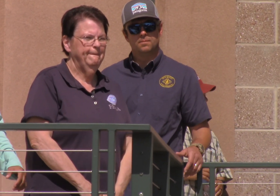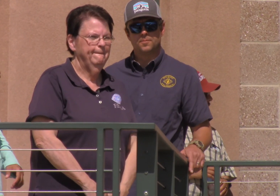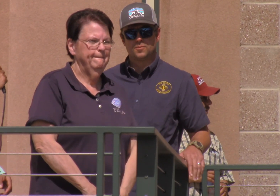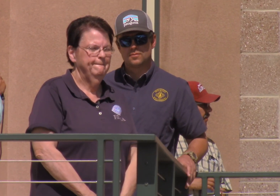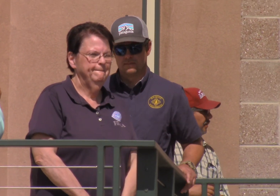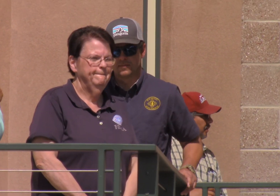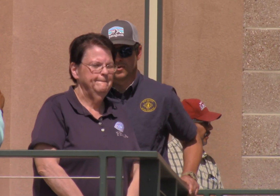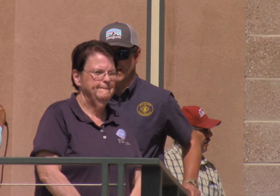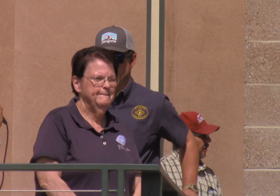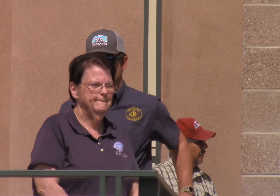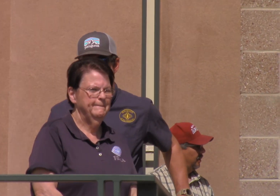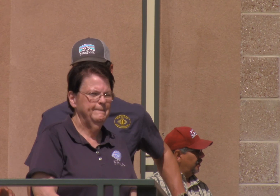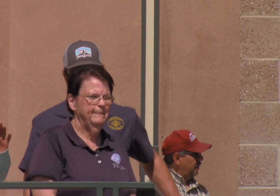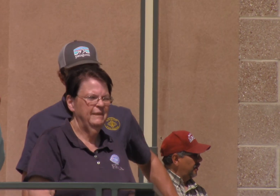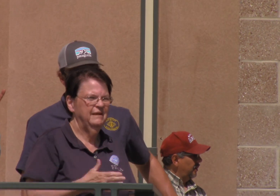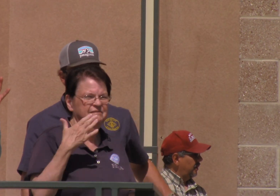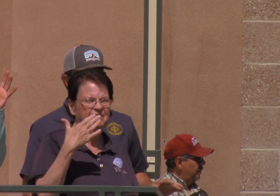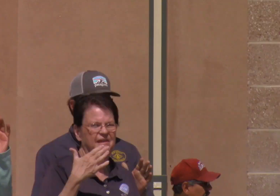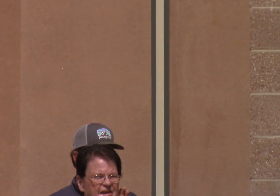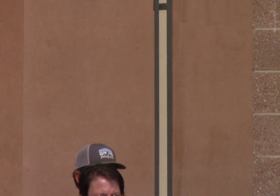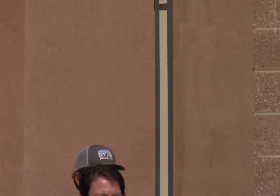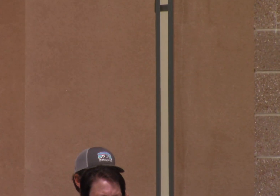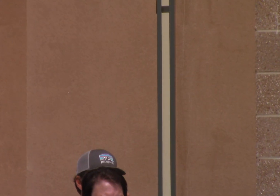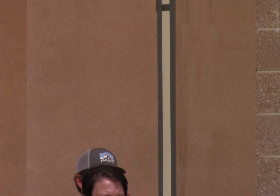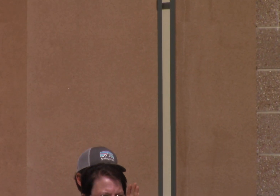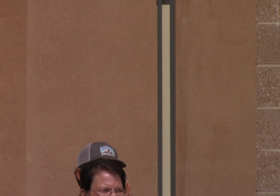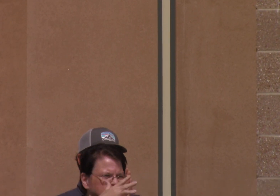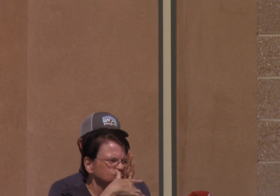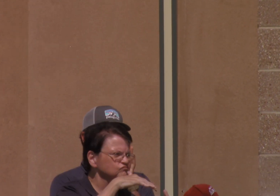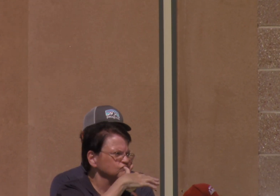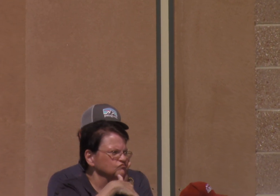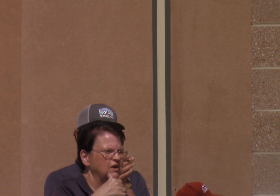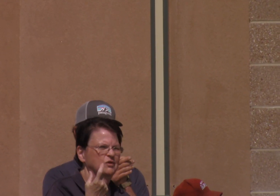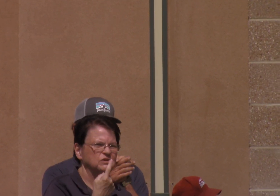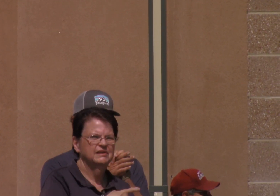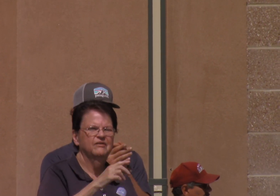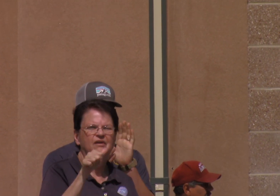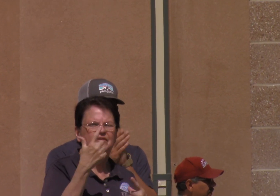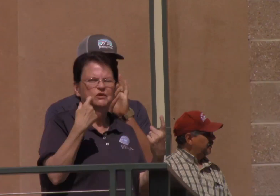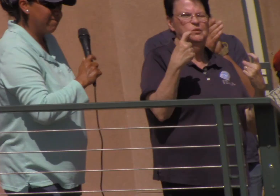Thank you all, and I'm around today if you have any questions.